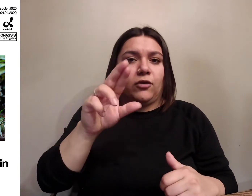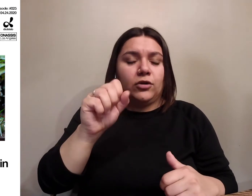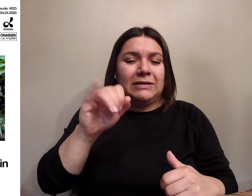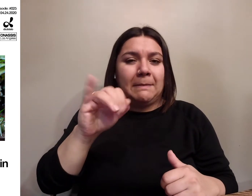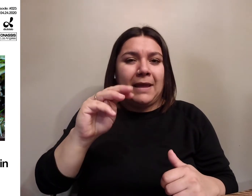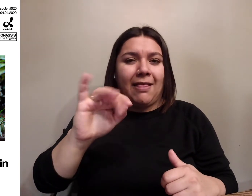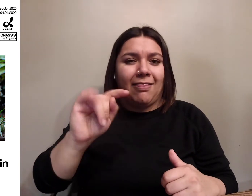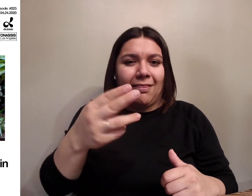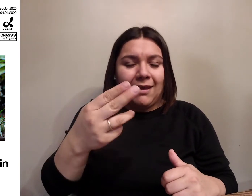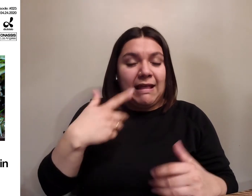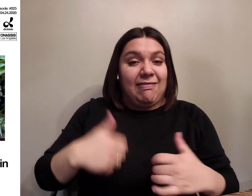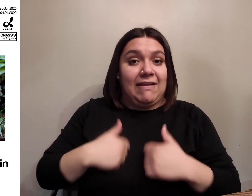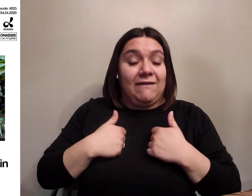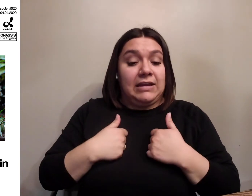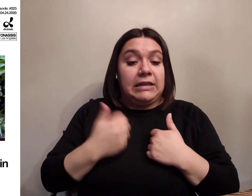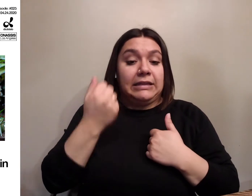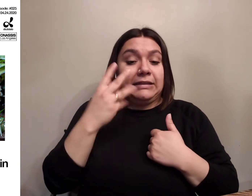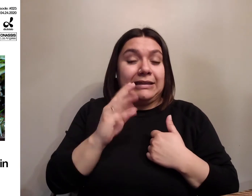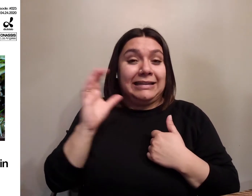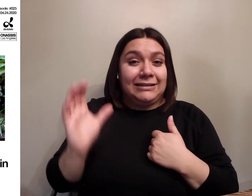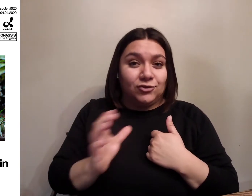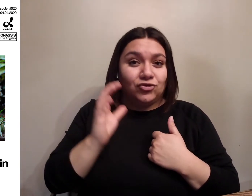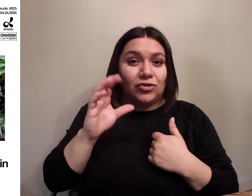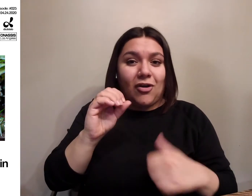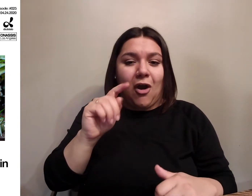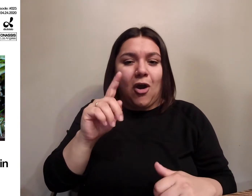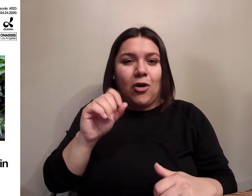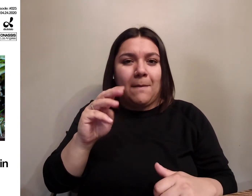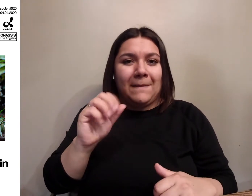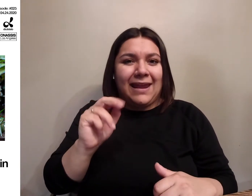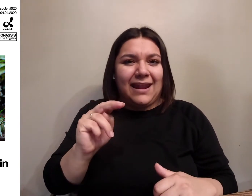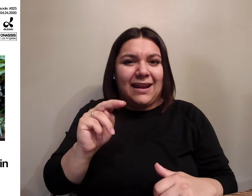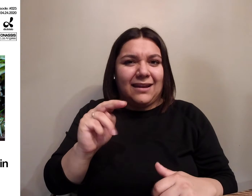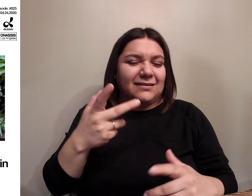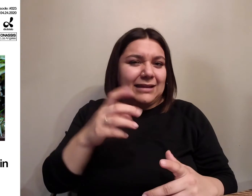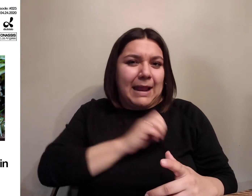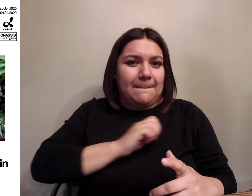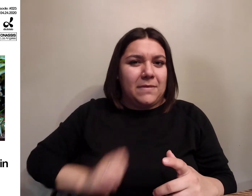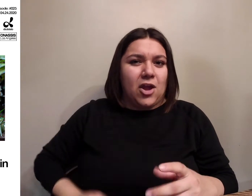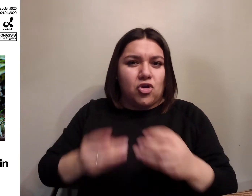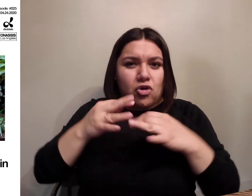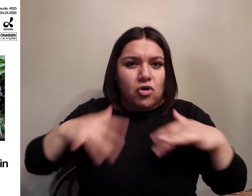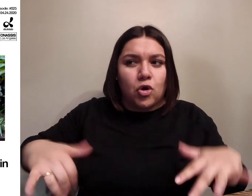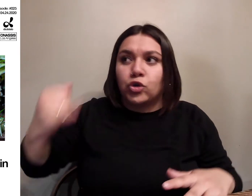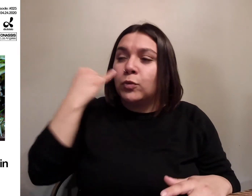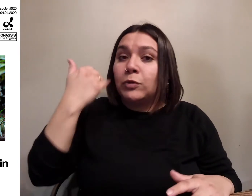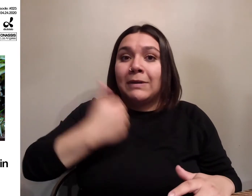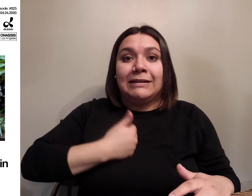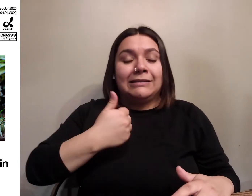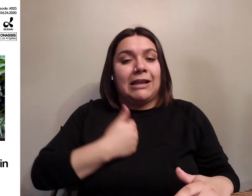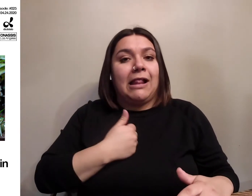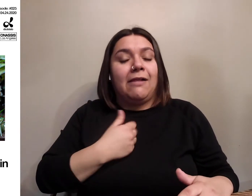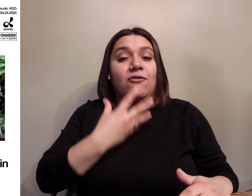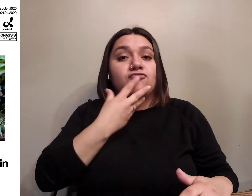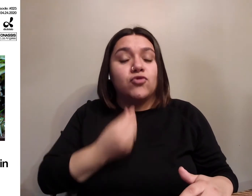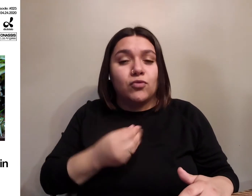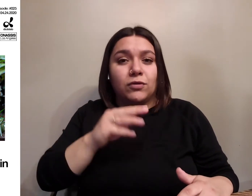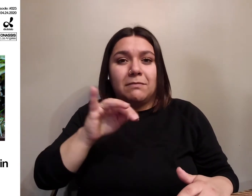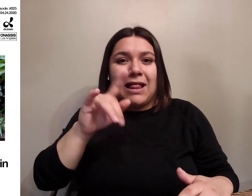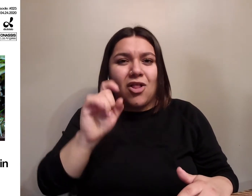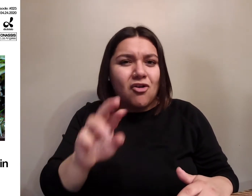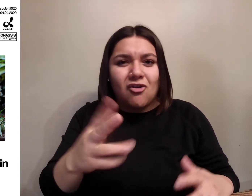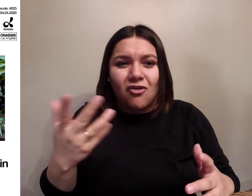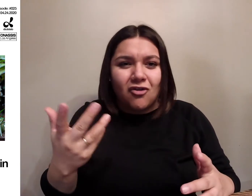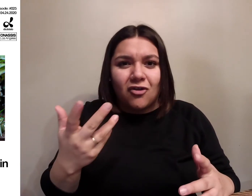that. How would I feel had I been an Armenian silversmith living in 17th century, 16th century Ottoman